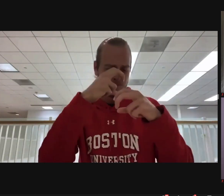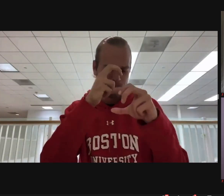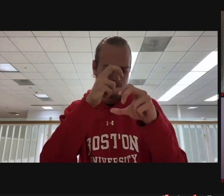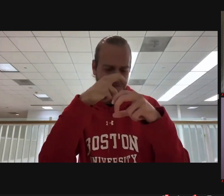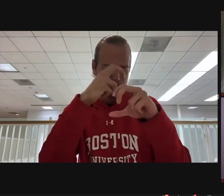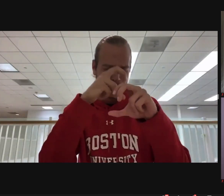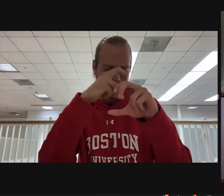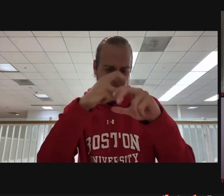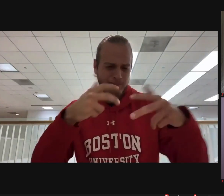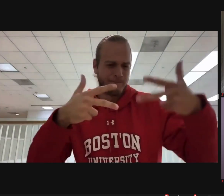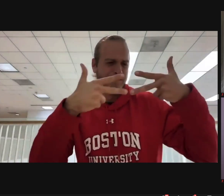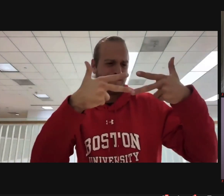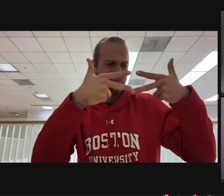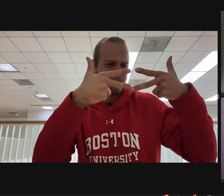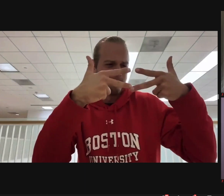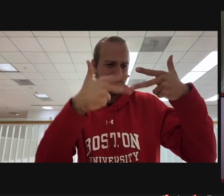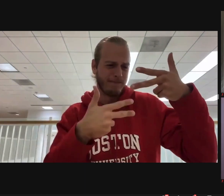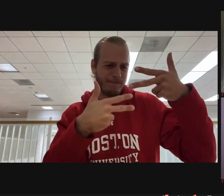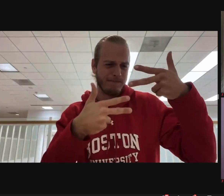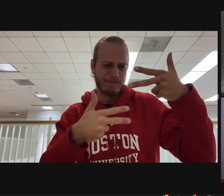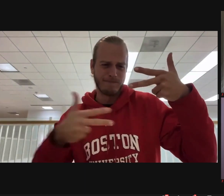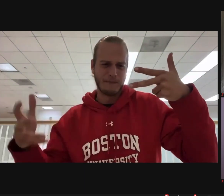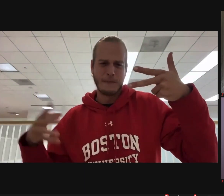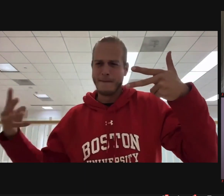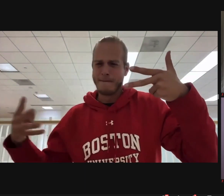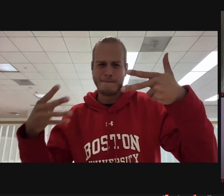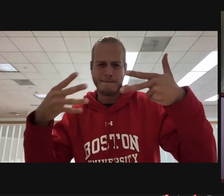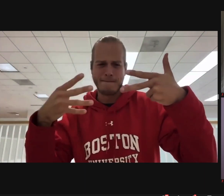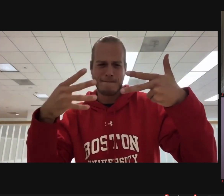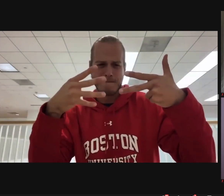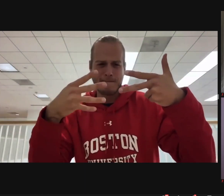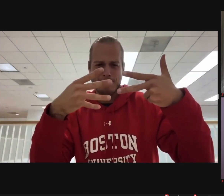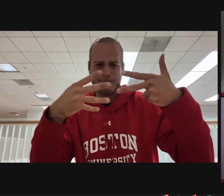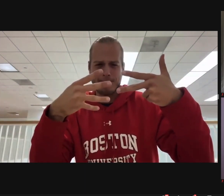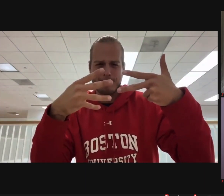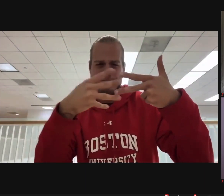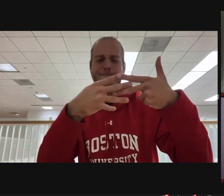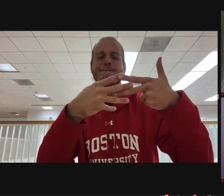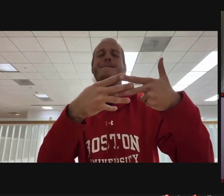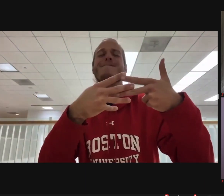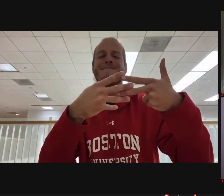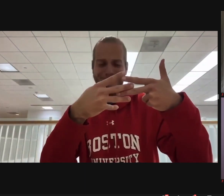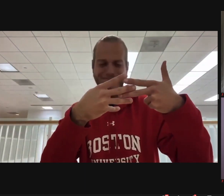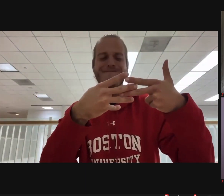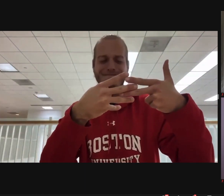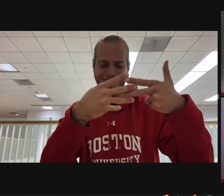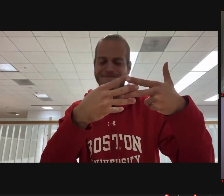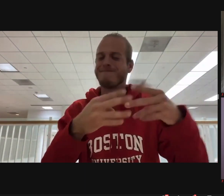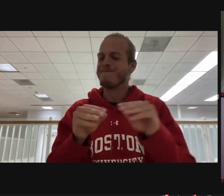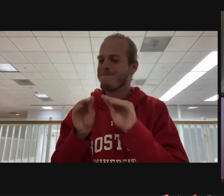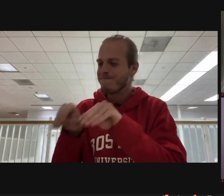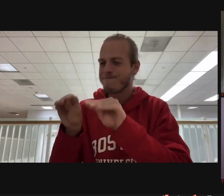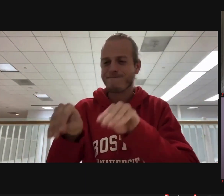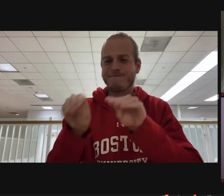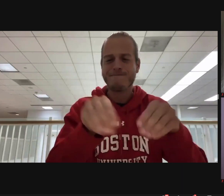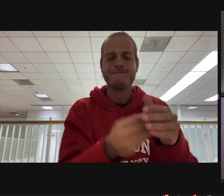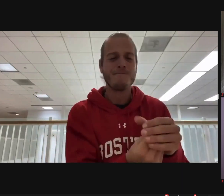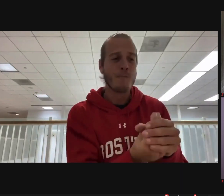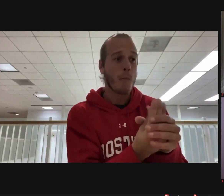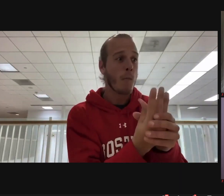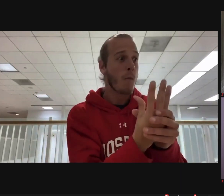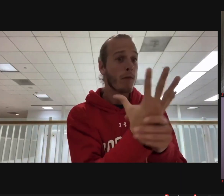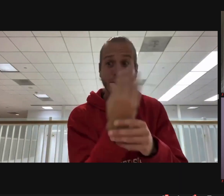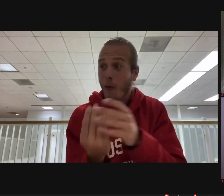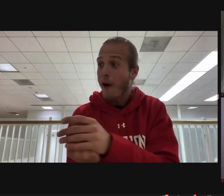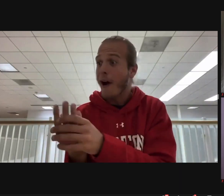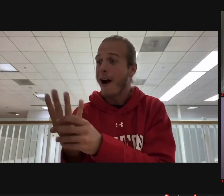genetically modified organisms. And so we show the gene sequence and how that's edited